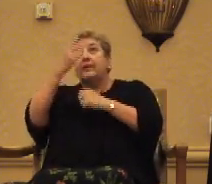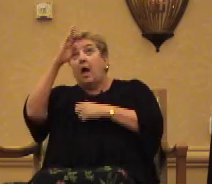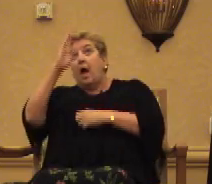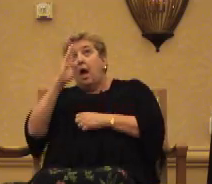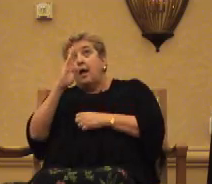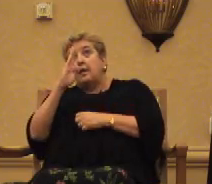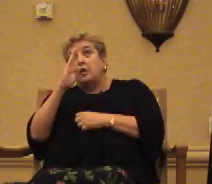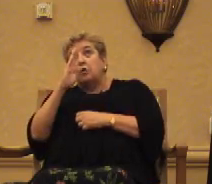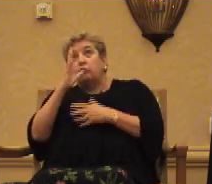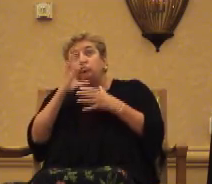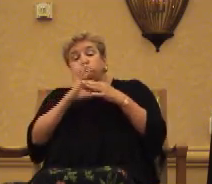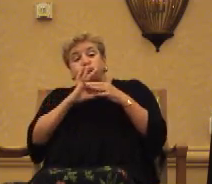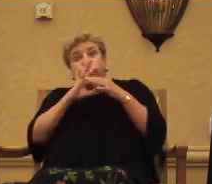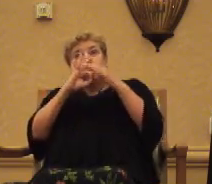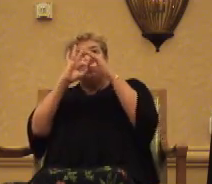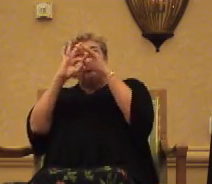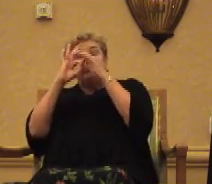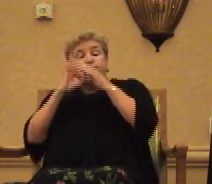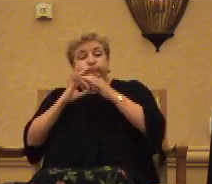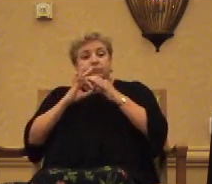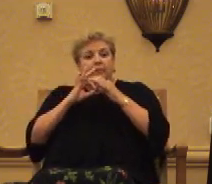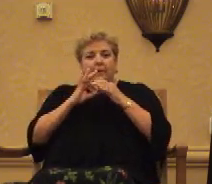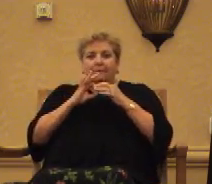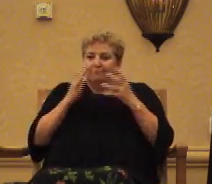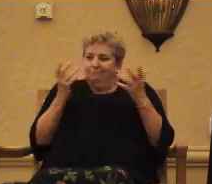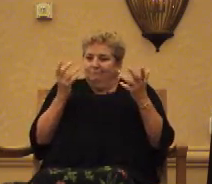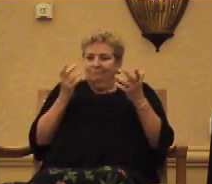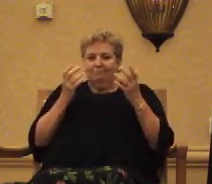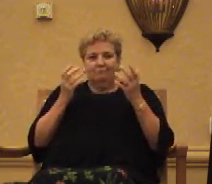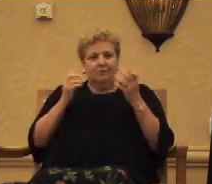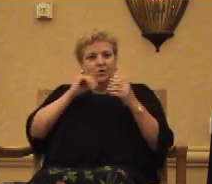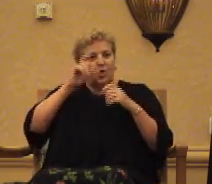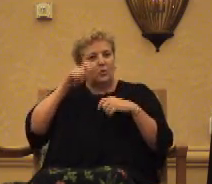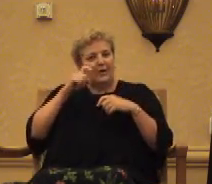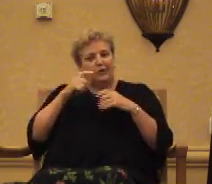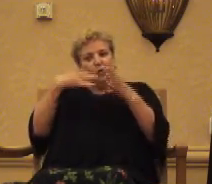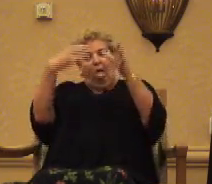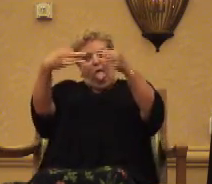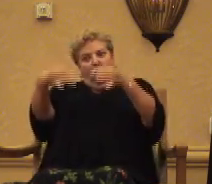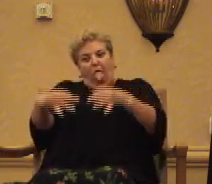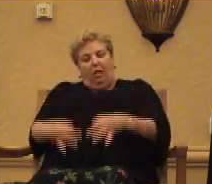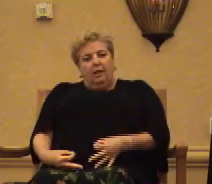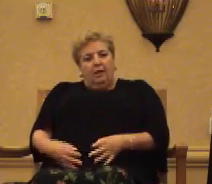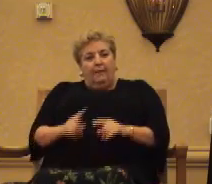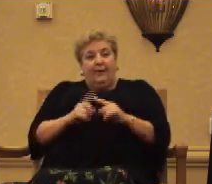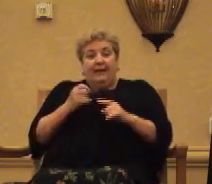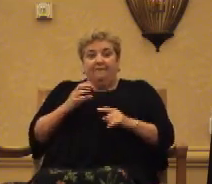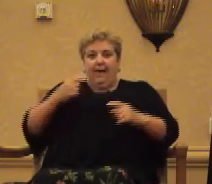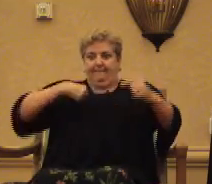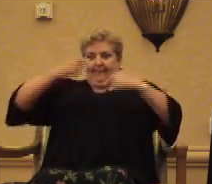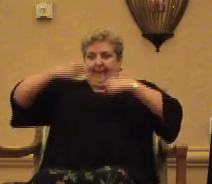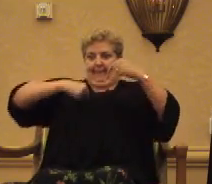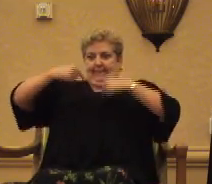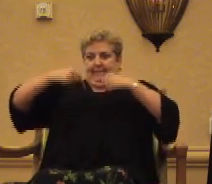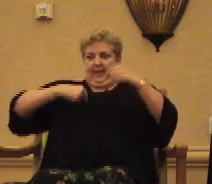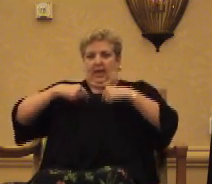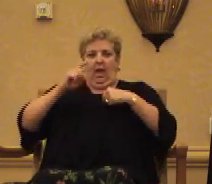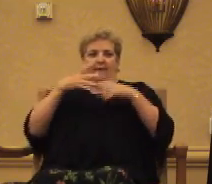When I am selfishly self-seeking, there's all kinds of stuff to justify and defend. You